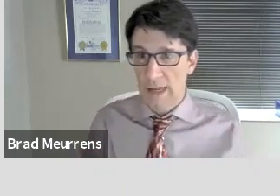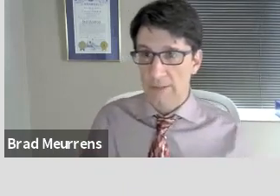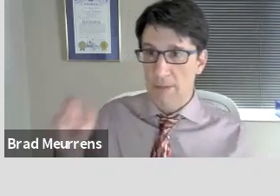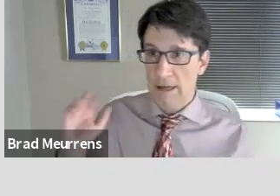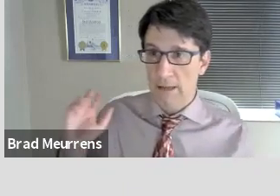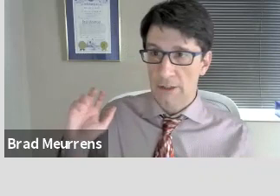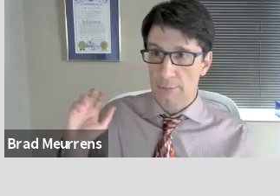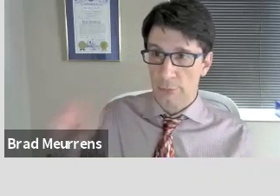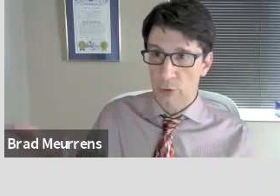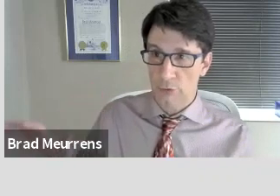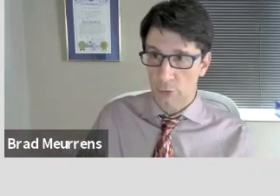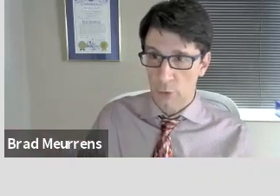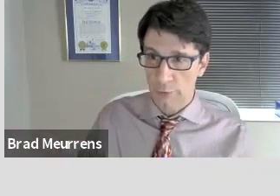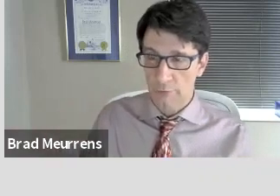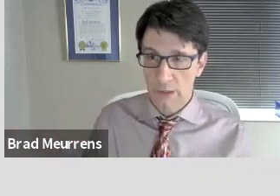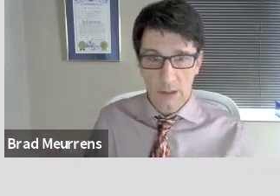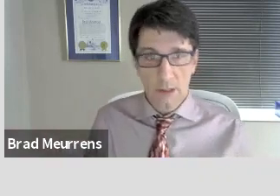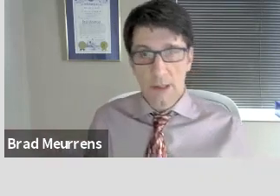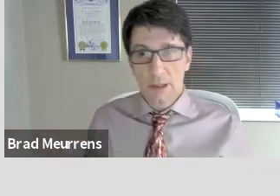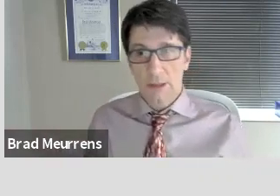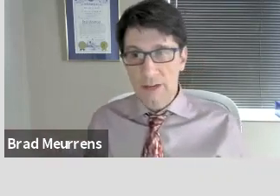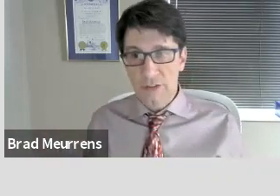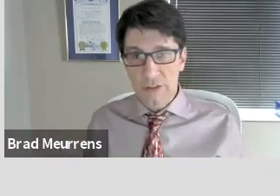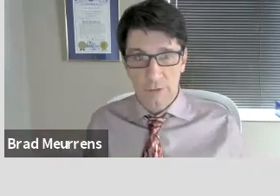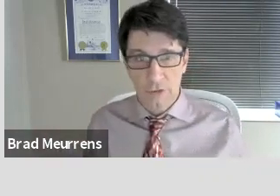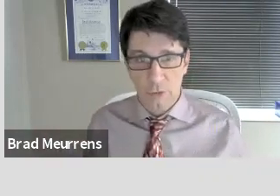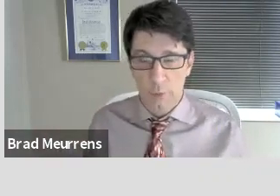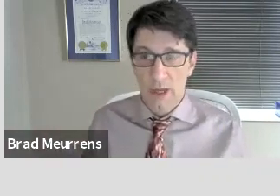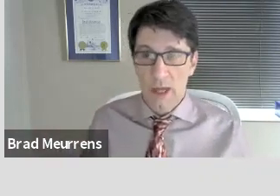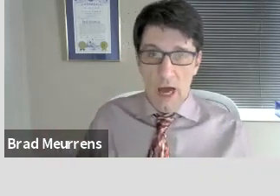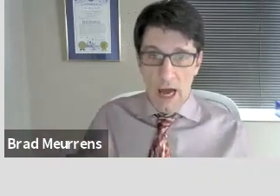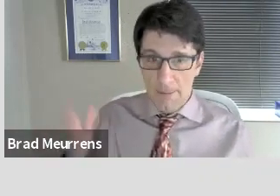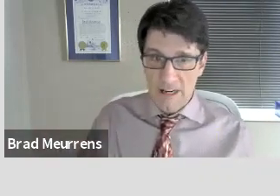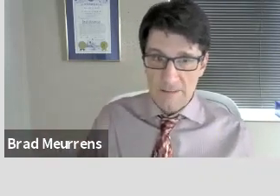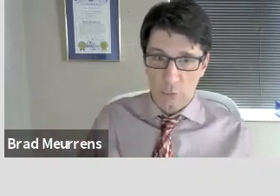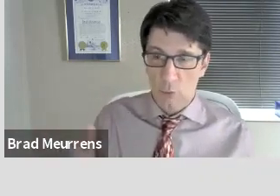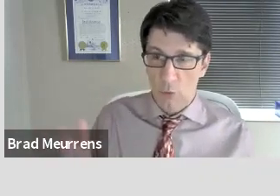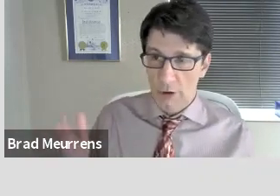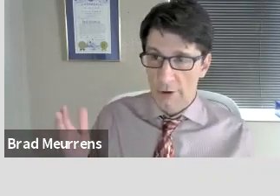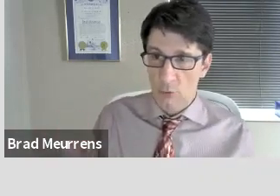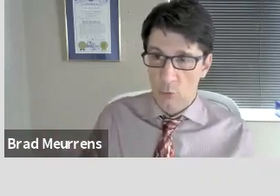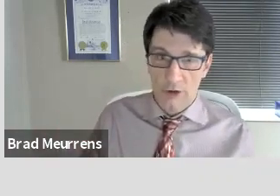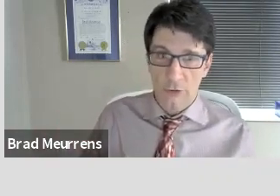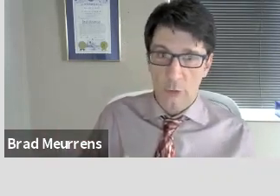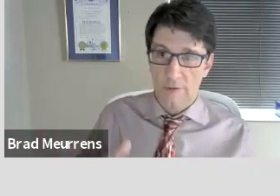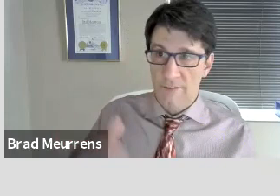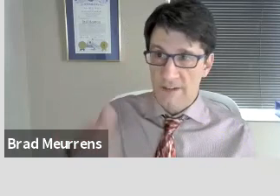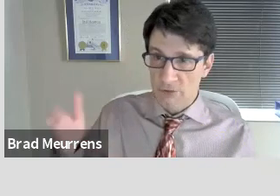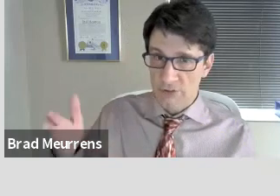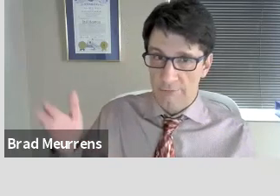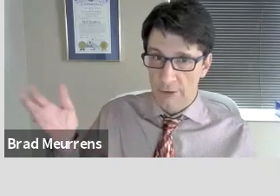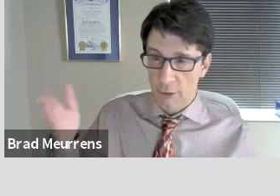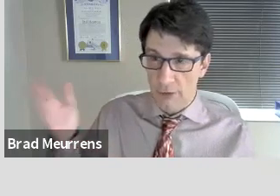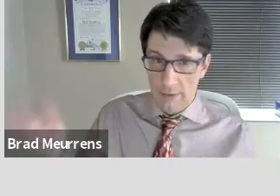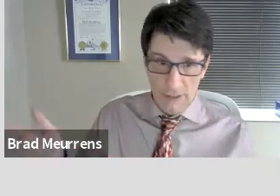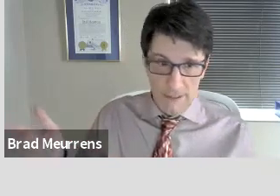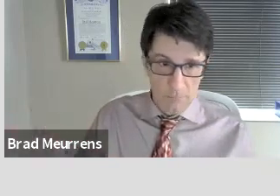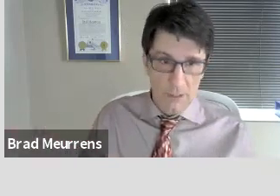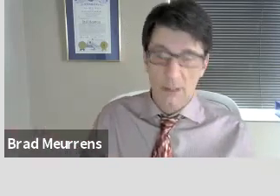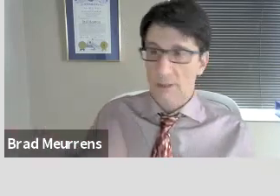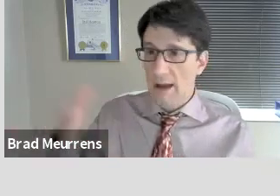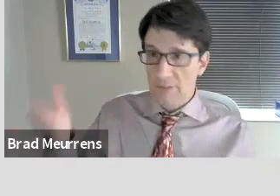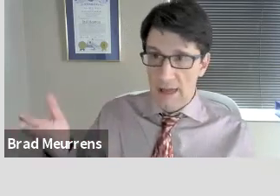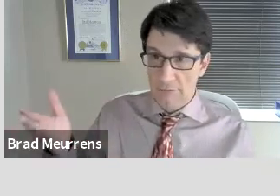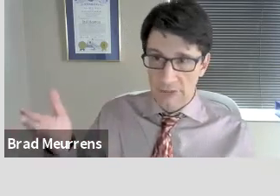group and the medically improved group. The basic coverage group operates between 101 and 250% of federal